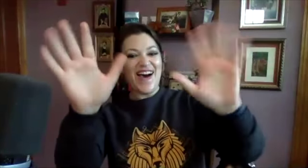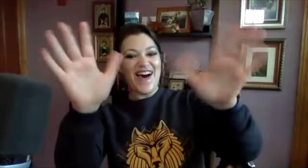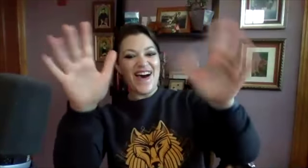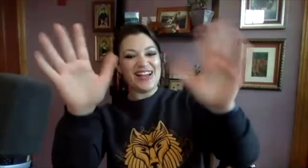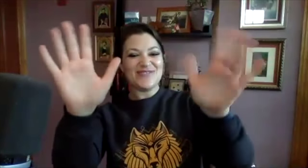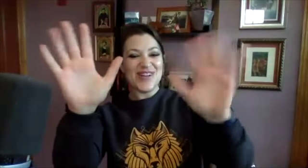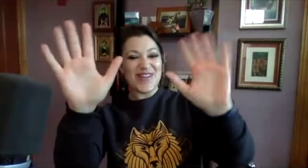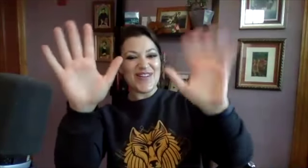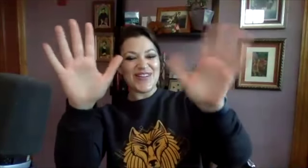Applause. Woo,